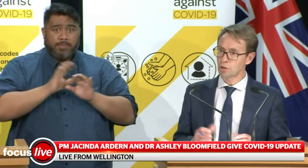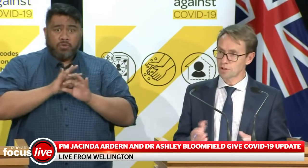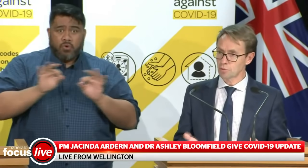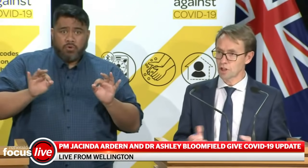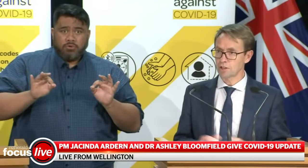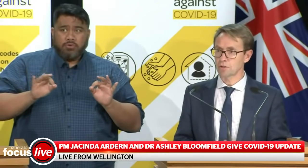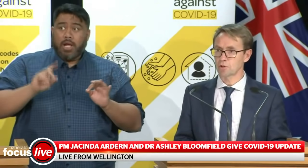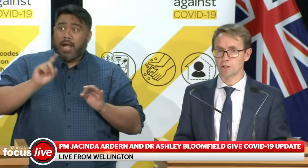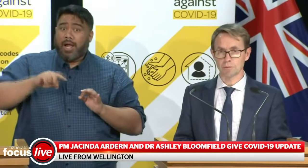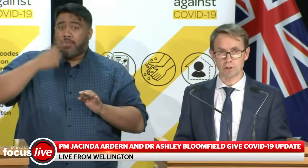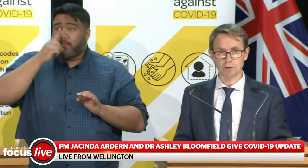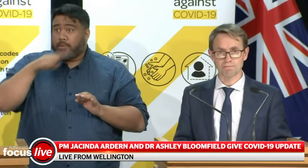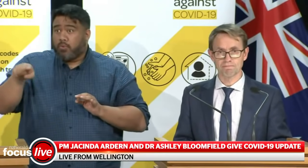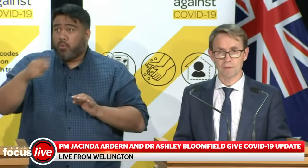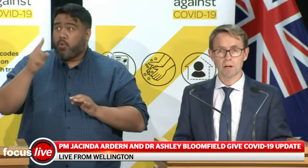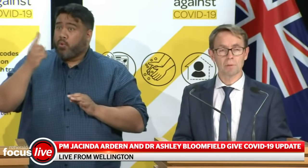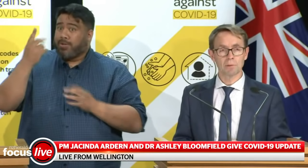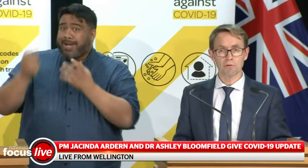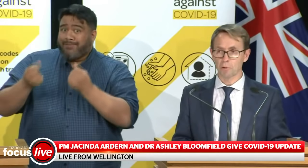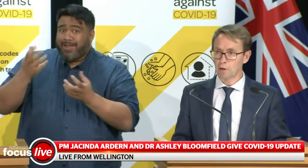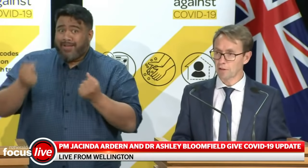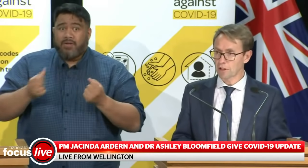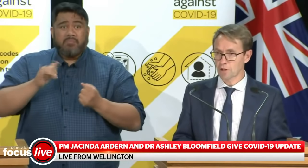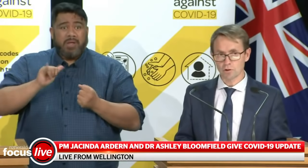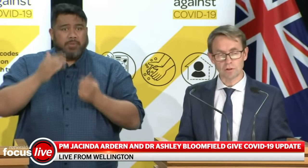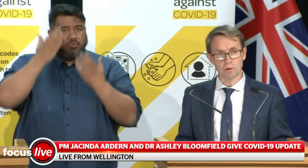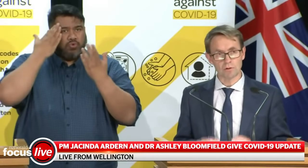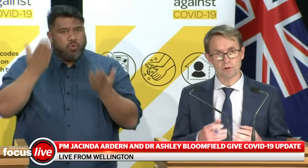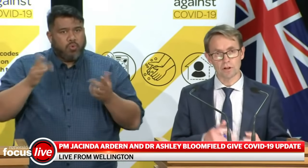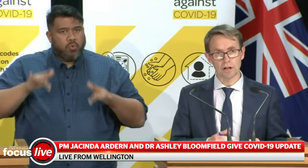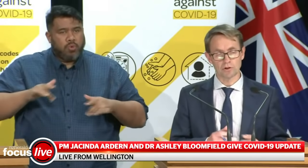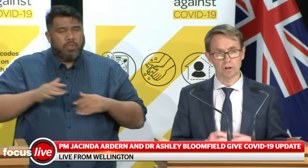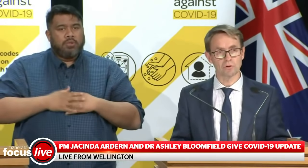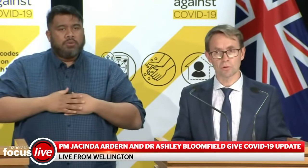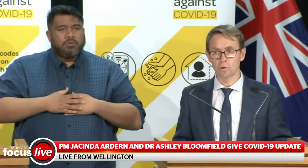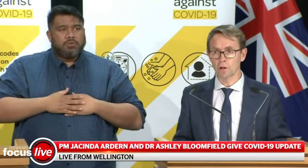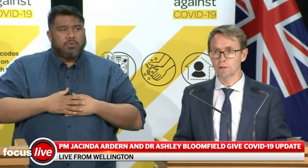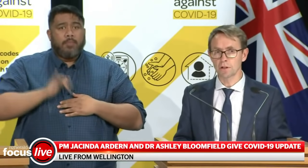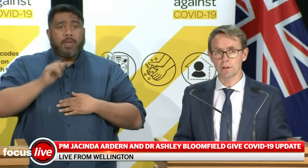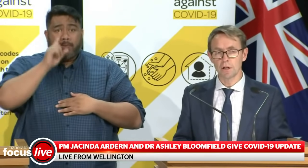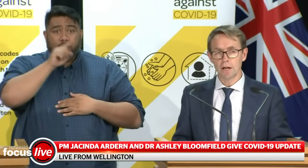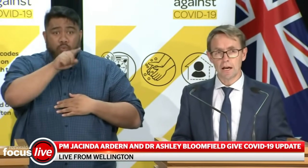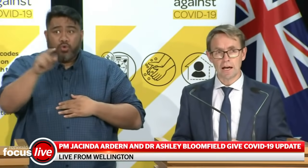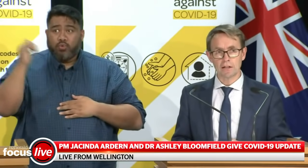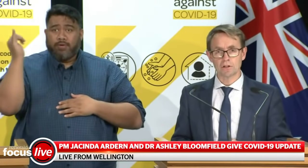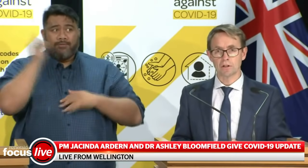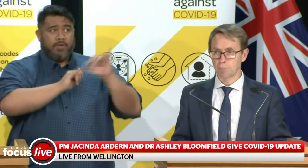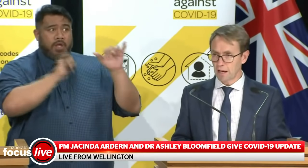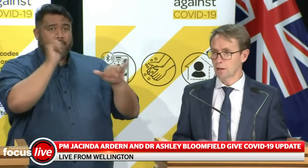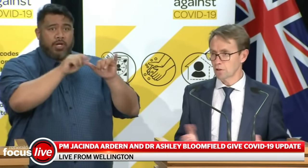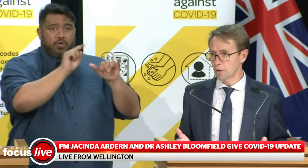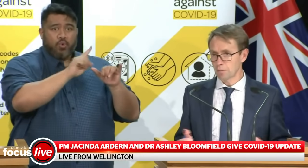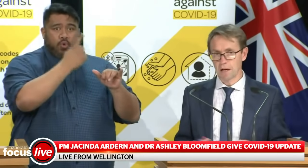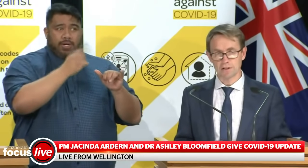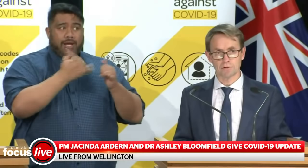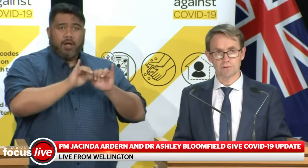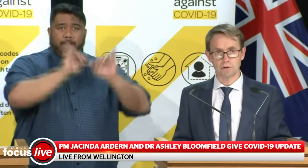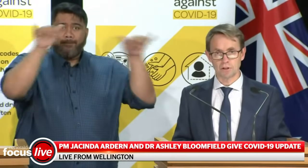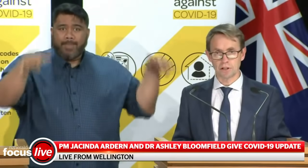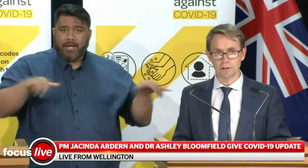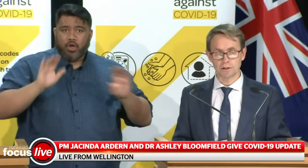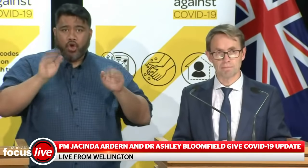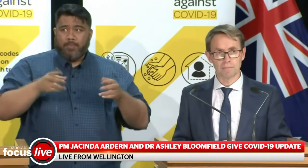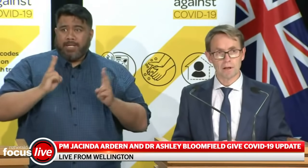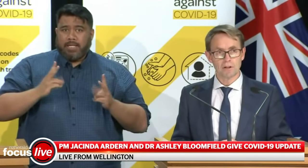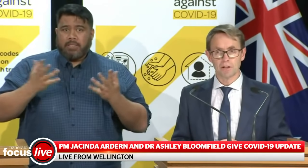other possible chains of transmission. People from around the country will have travelled to Auckland and back to other parts of